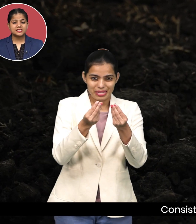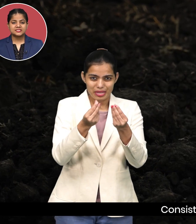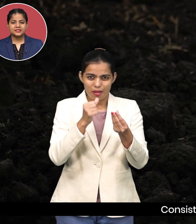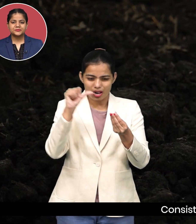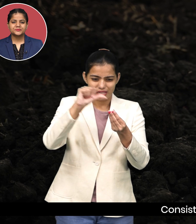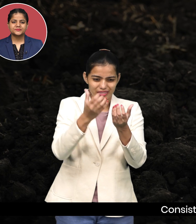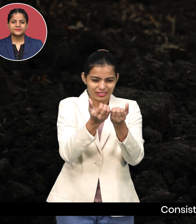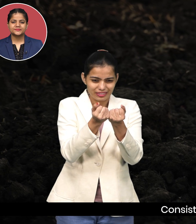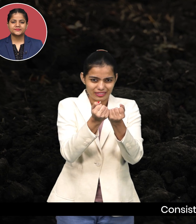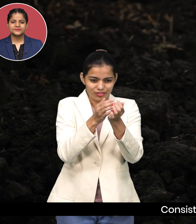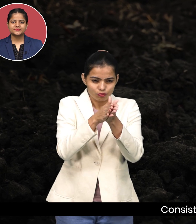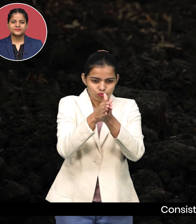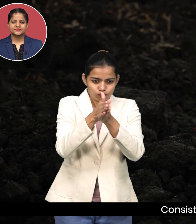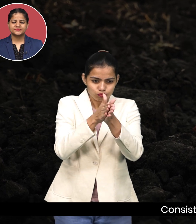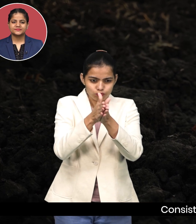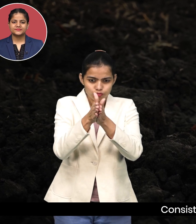consistency,